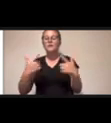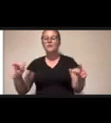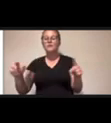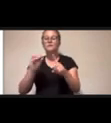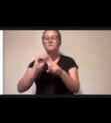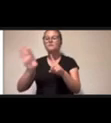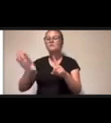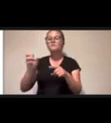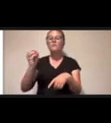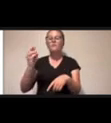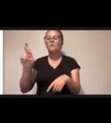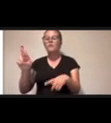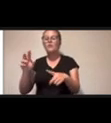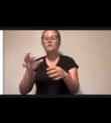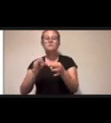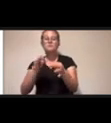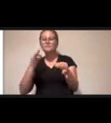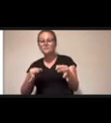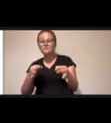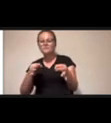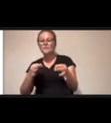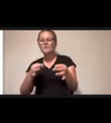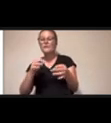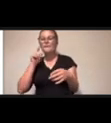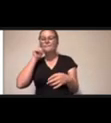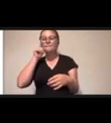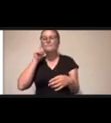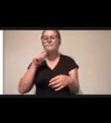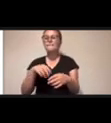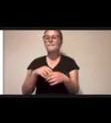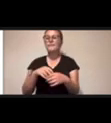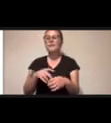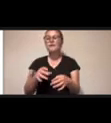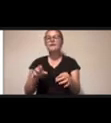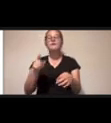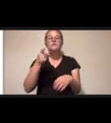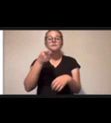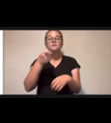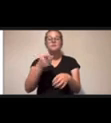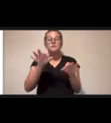a language deficiency or delay.